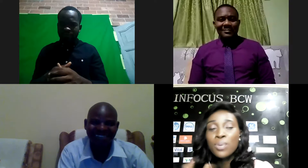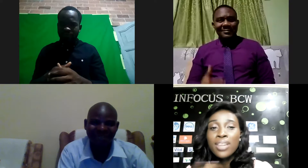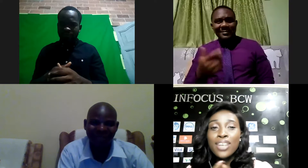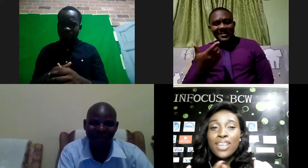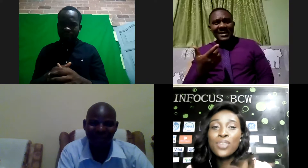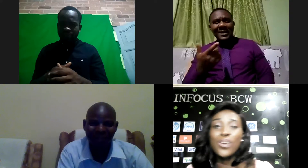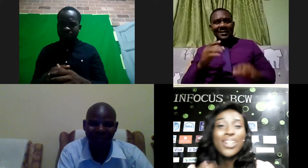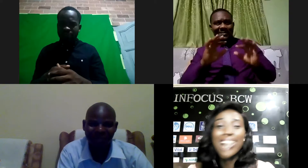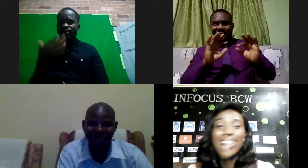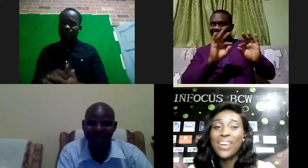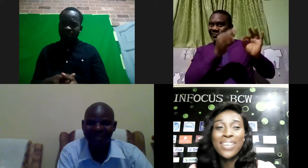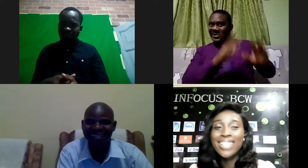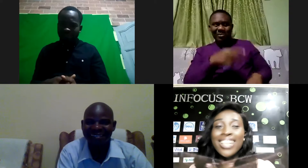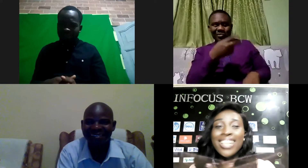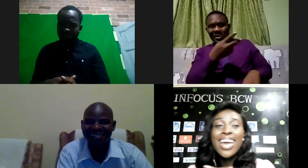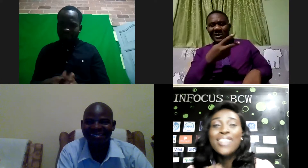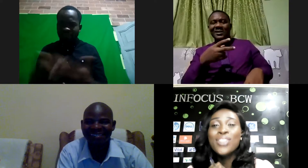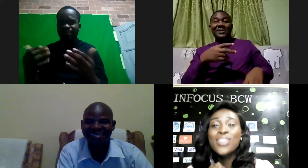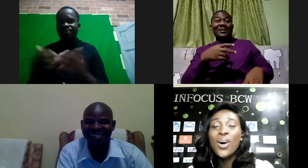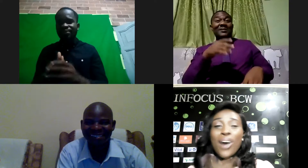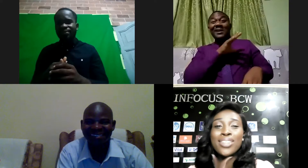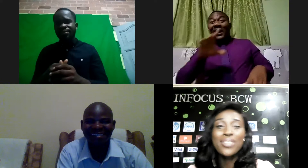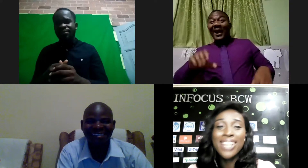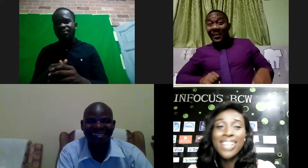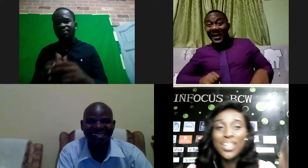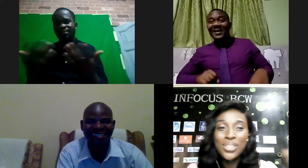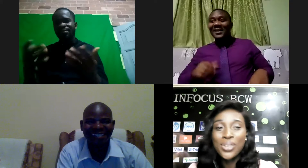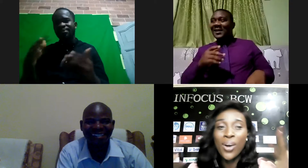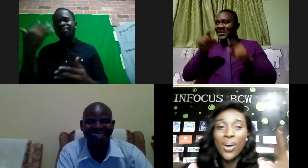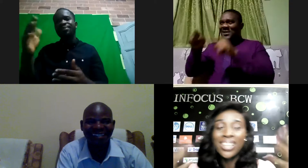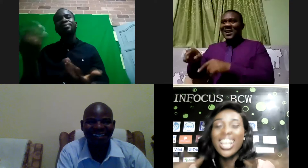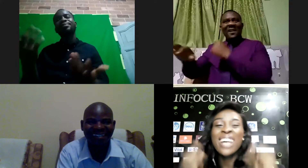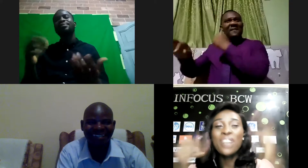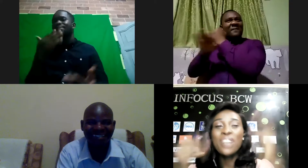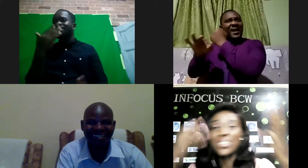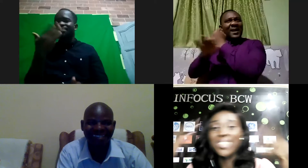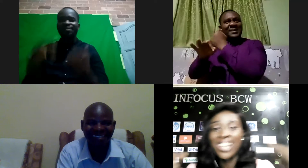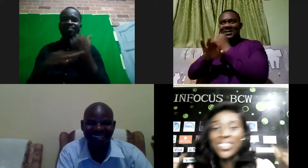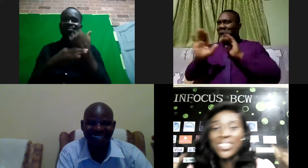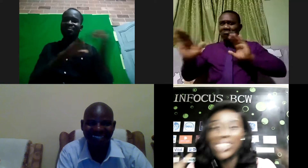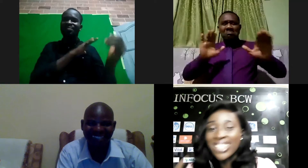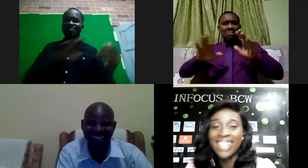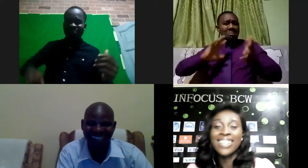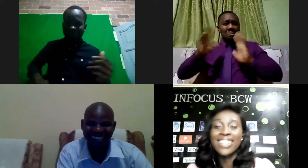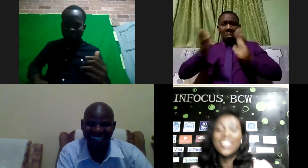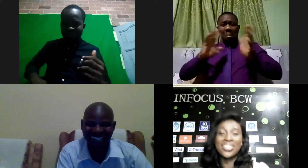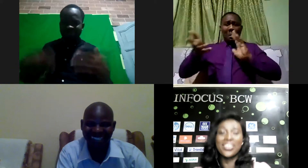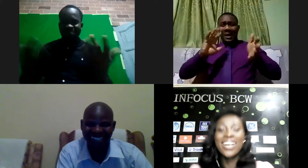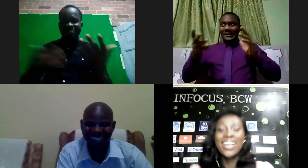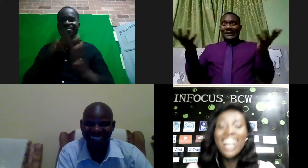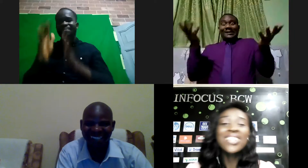interpreters. We thank you for your time. I mean, it's so awesome seeing you do all the things. I can't wait to start doing the sign